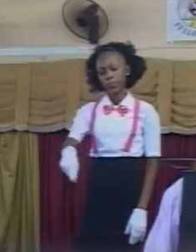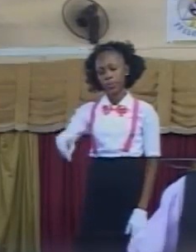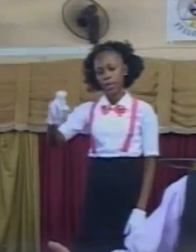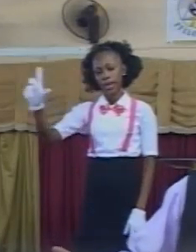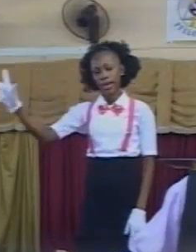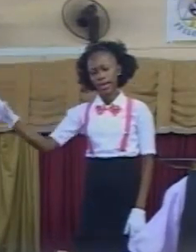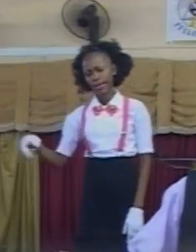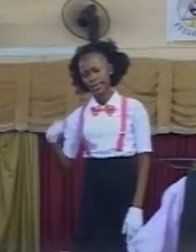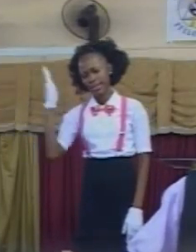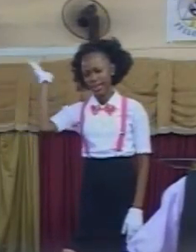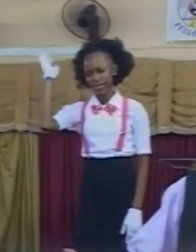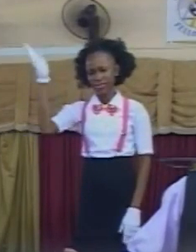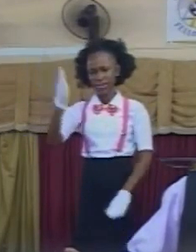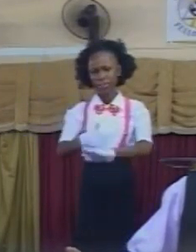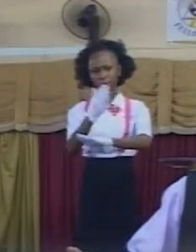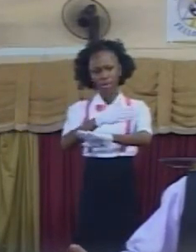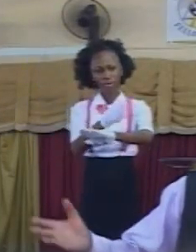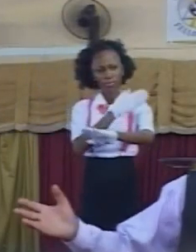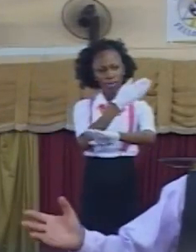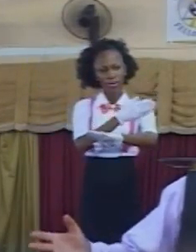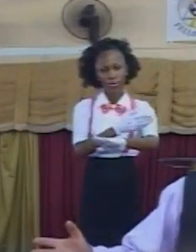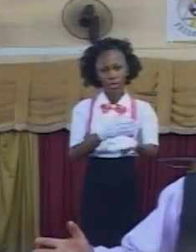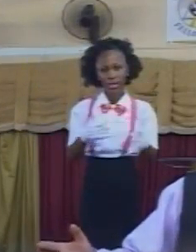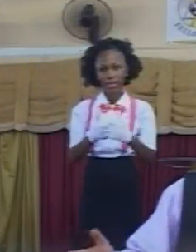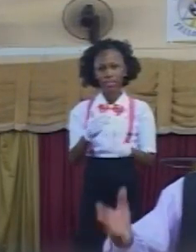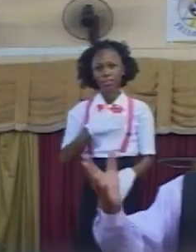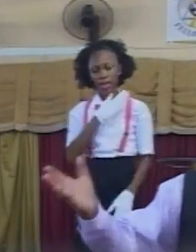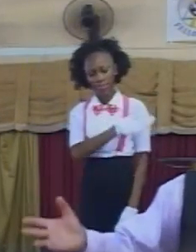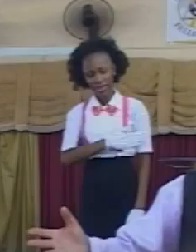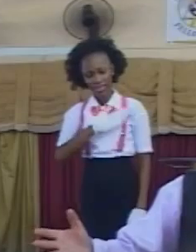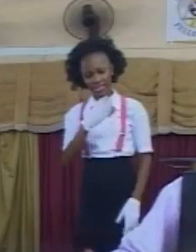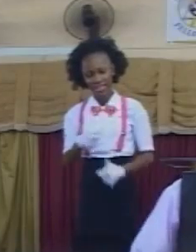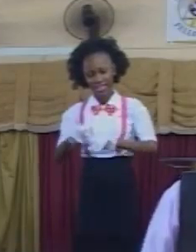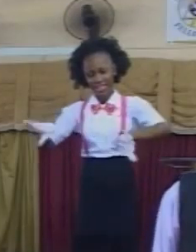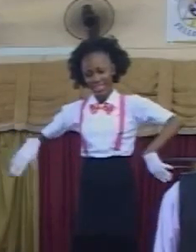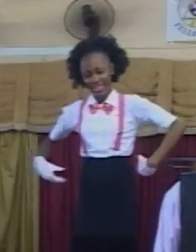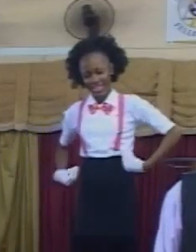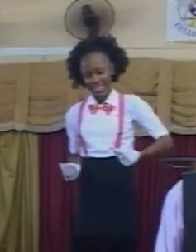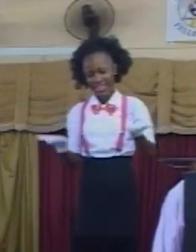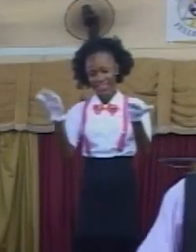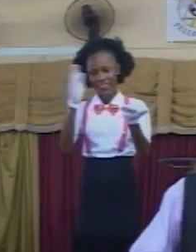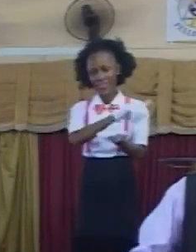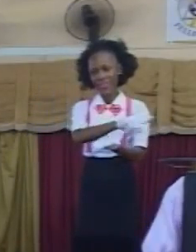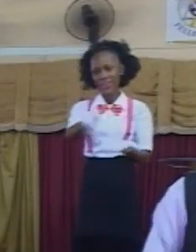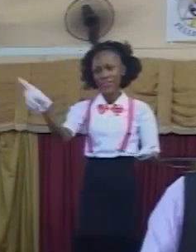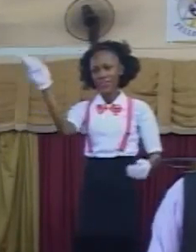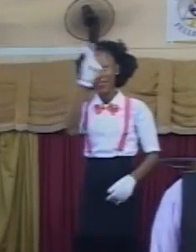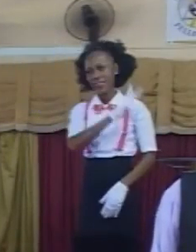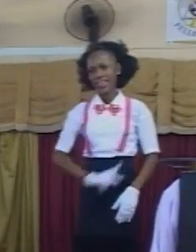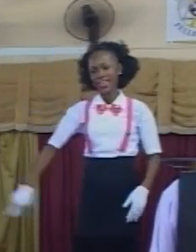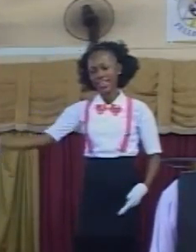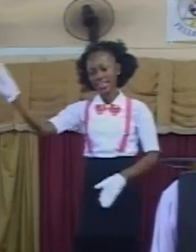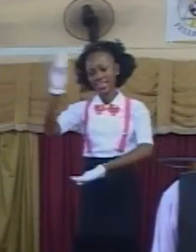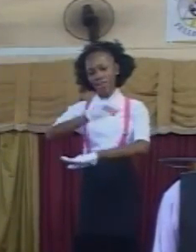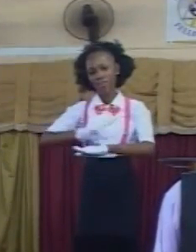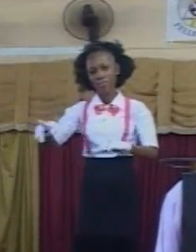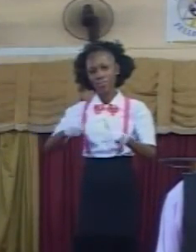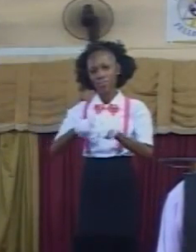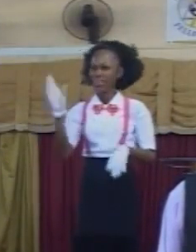He says it's my pleasure to give you the kingdom. But seek the kingdom,